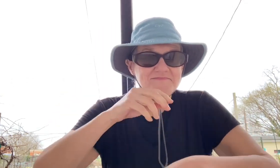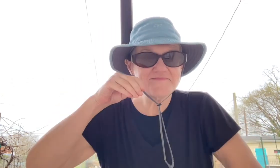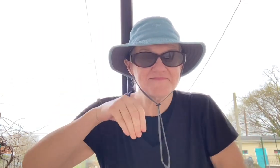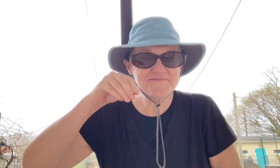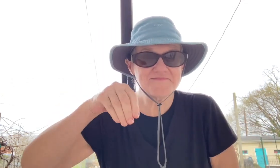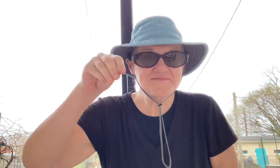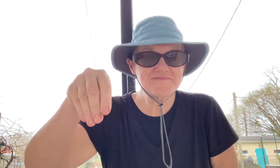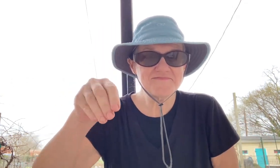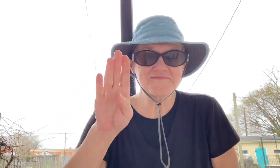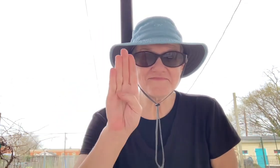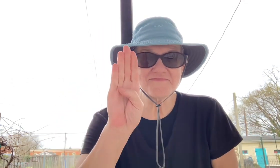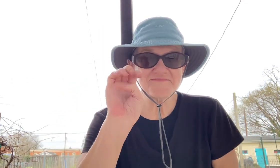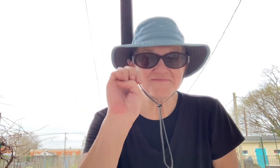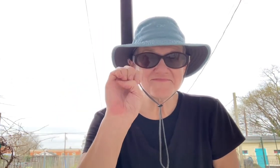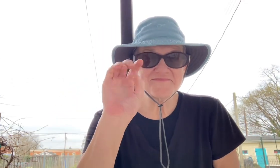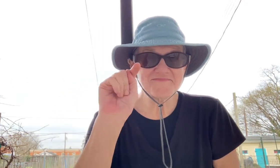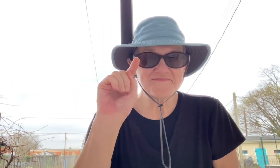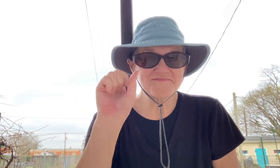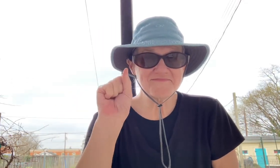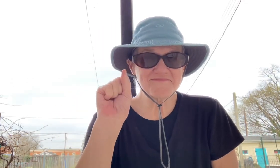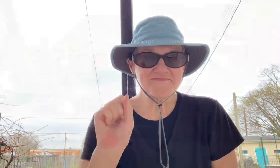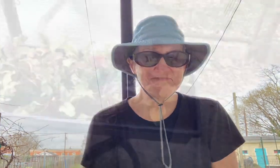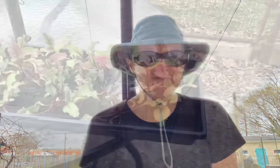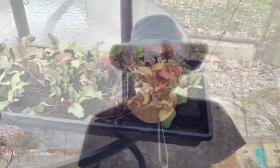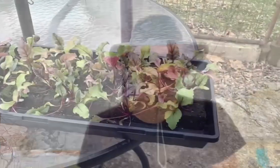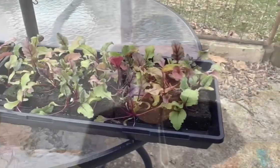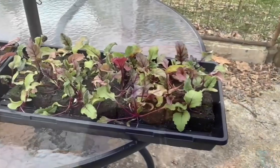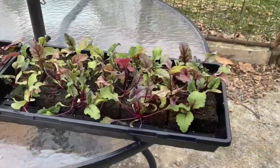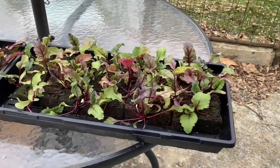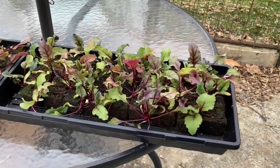Today we're going to plant out our beets.